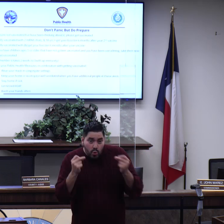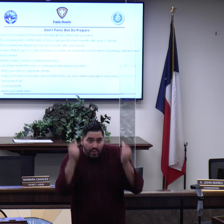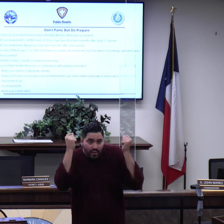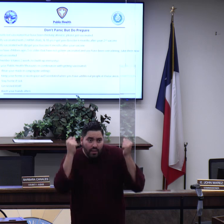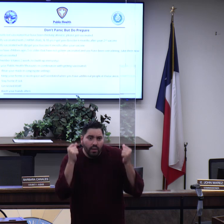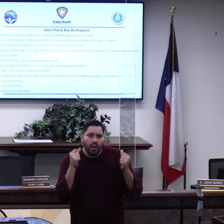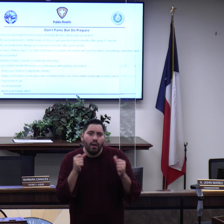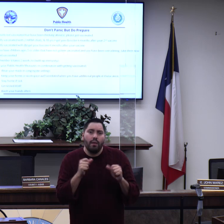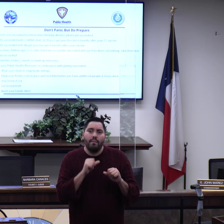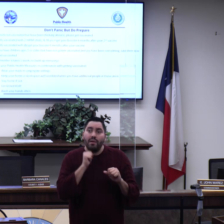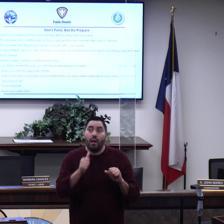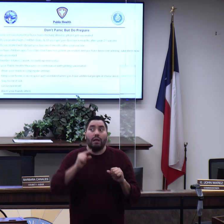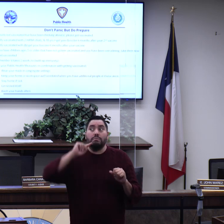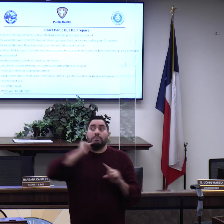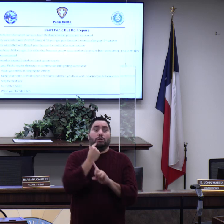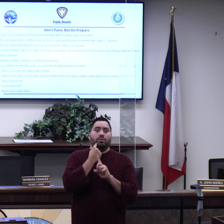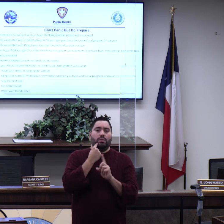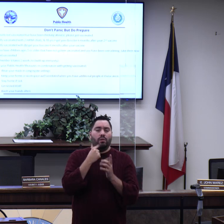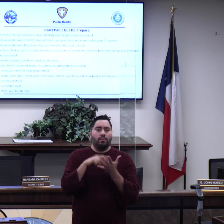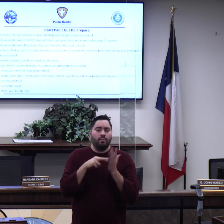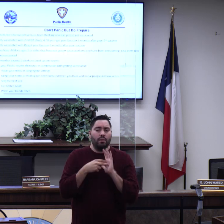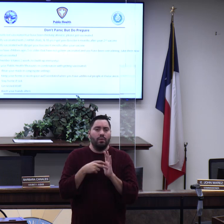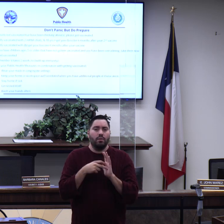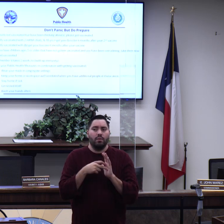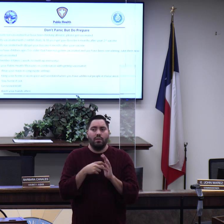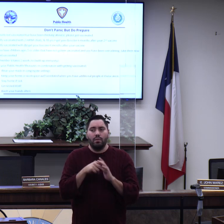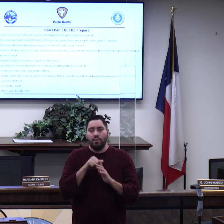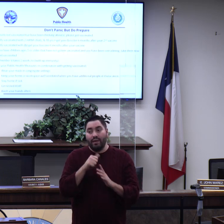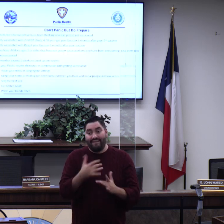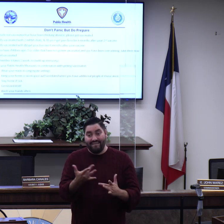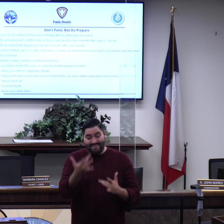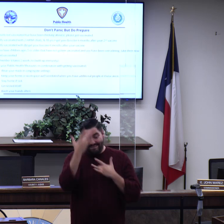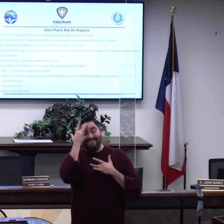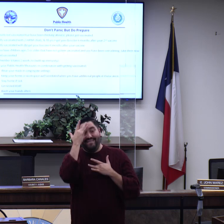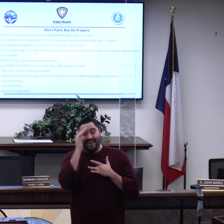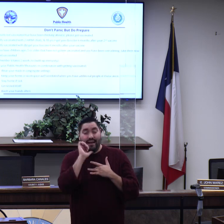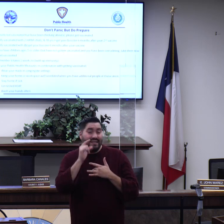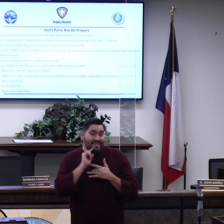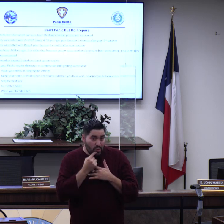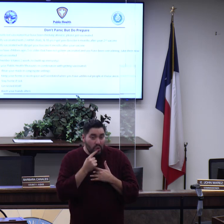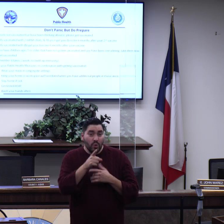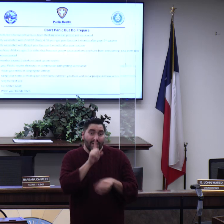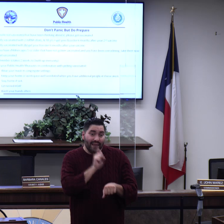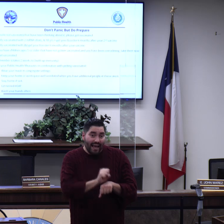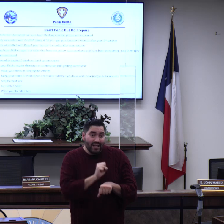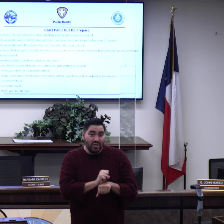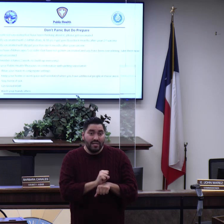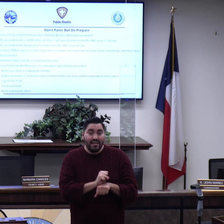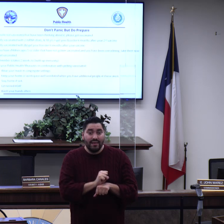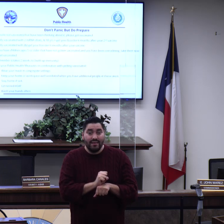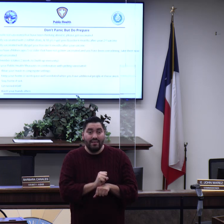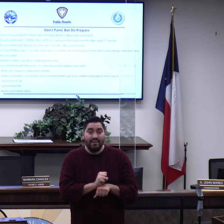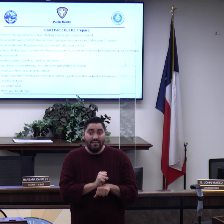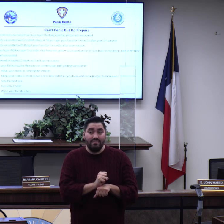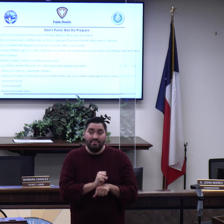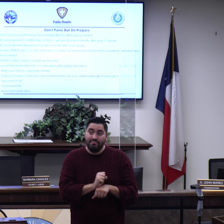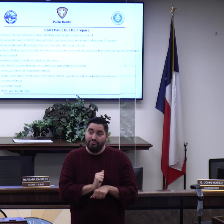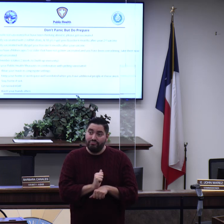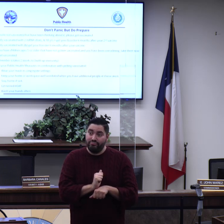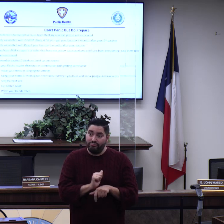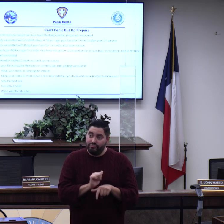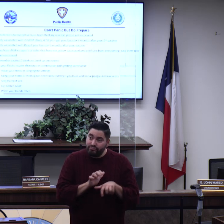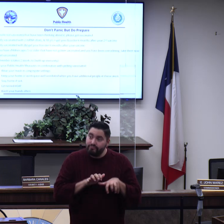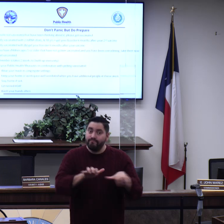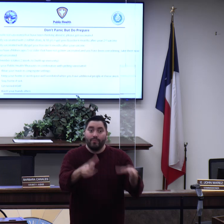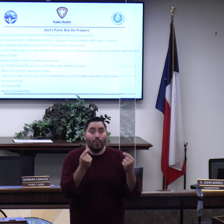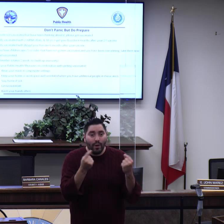very pathogenic, and you don't get a very severe disease from it, you could actually build up herd immunity among all